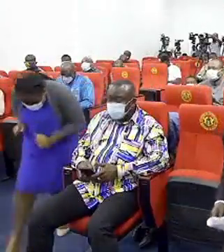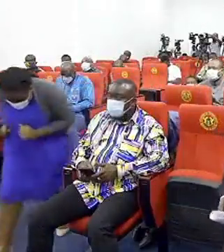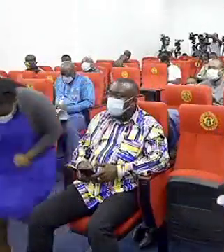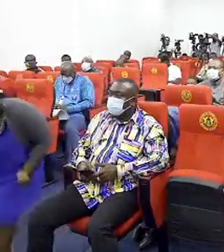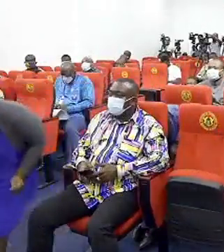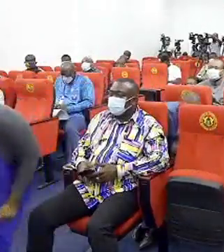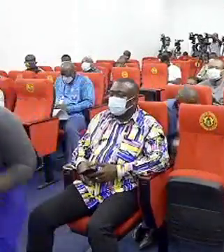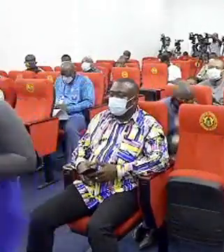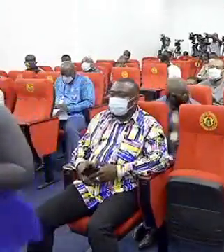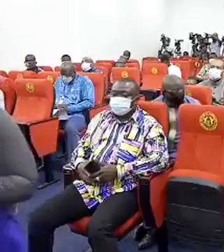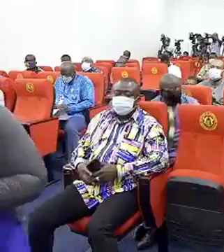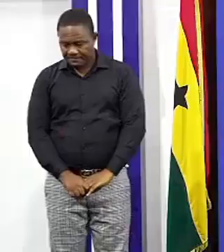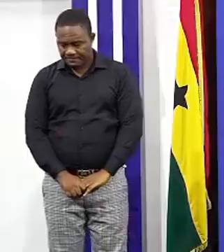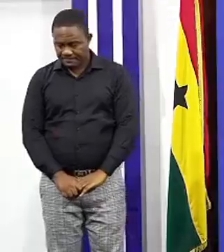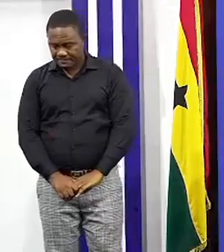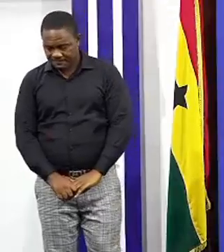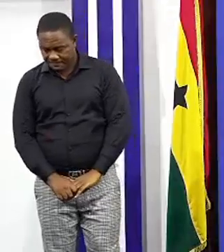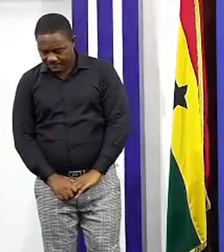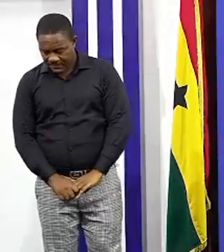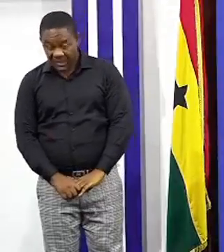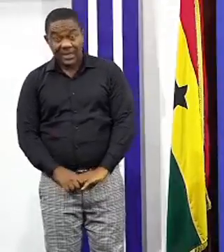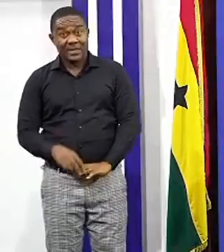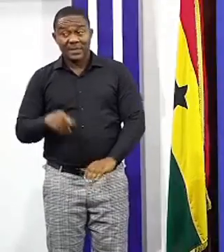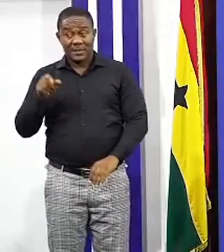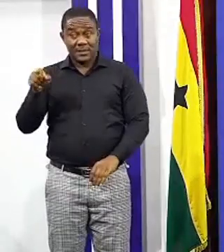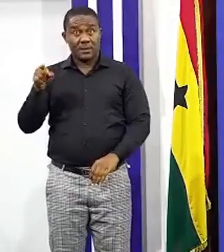Dr. Nsiasia is the President's advisor on health.